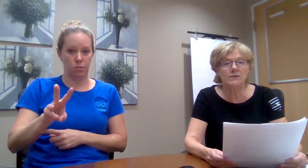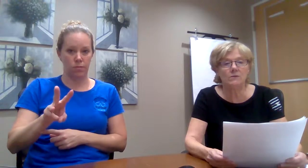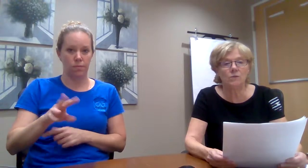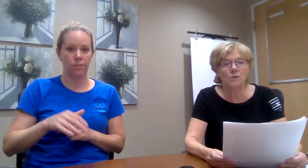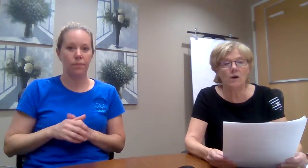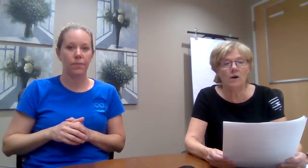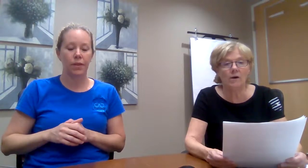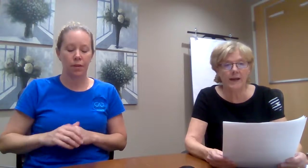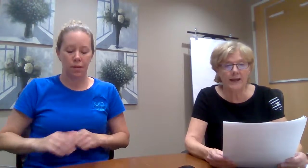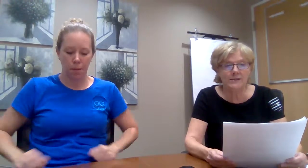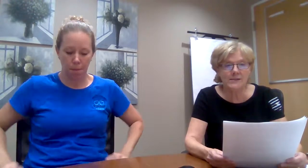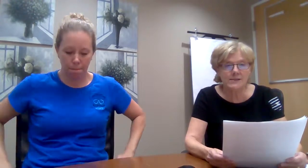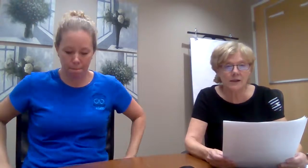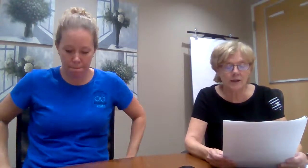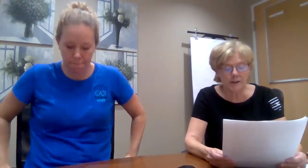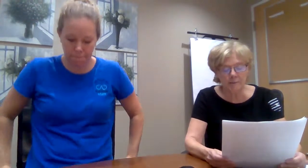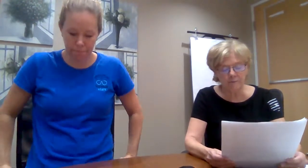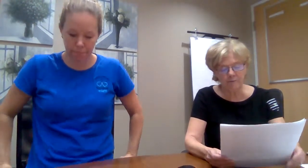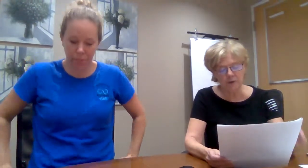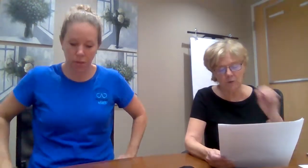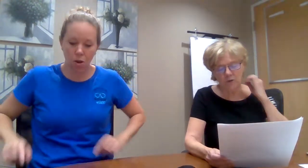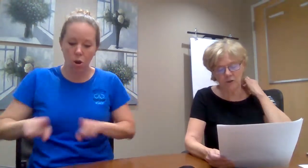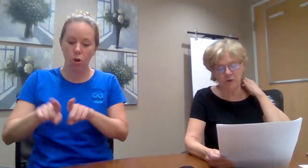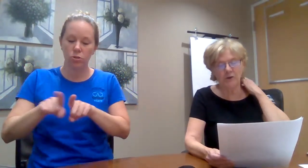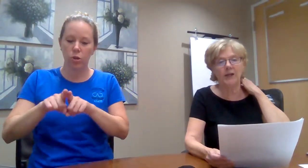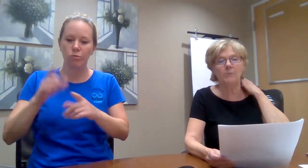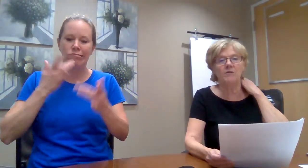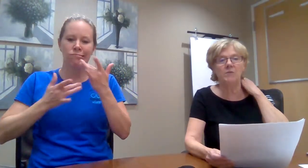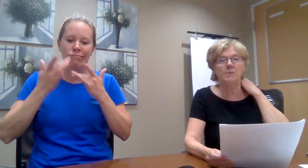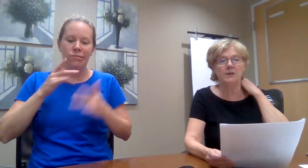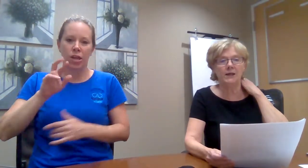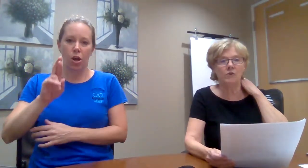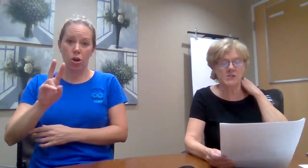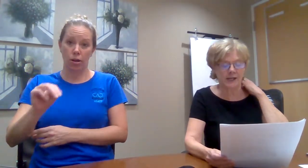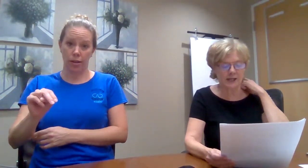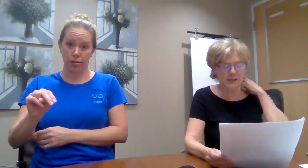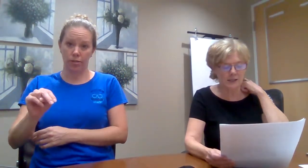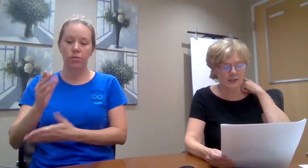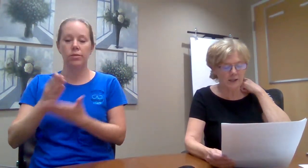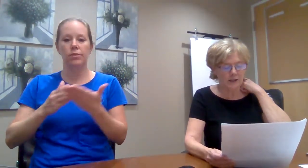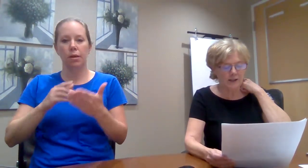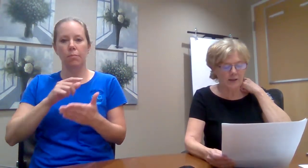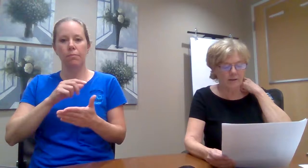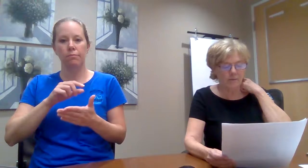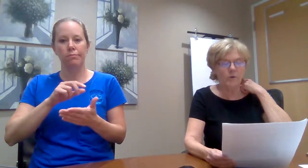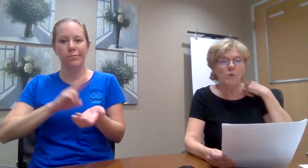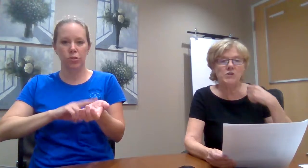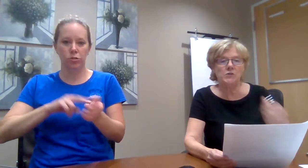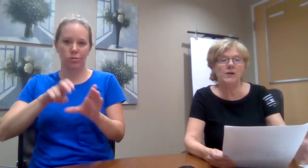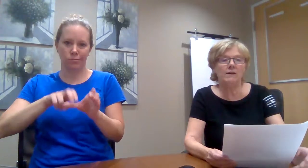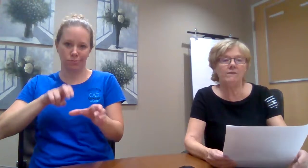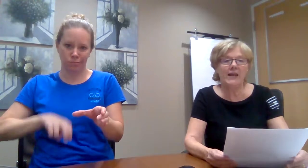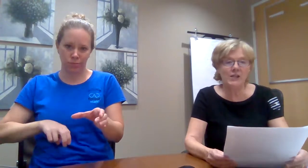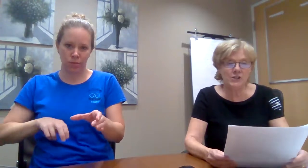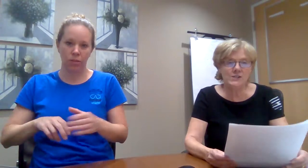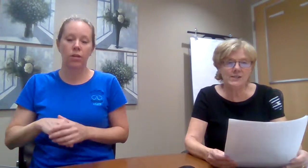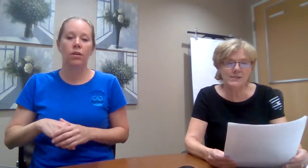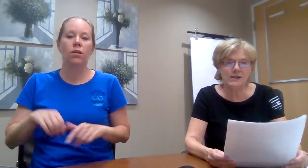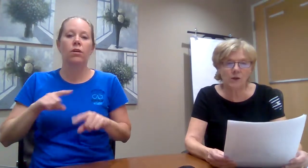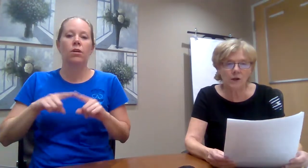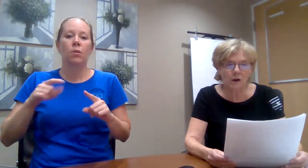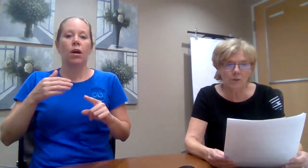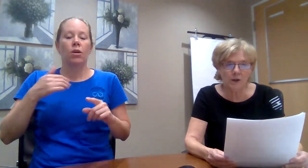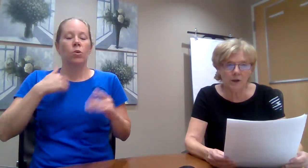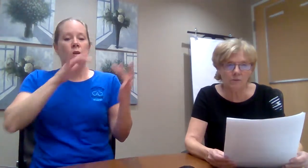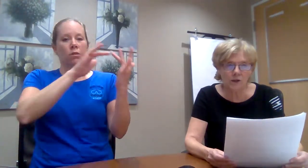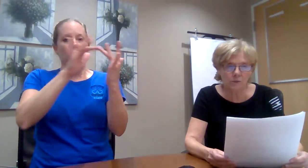with RNs. We're short, a couple of people have resigned, but we do have agencies